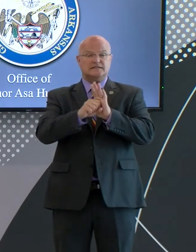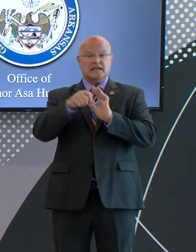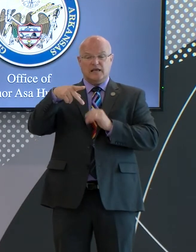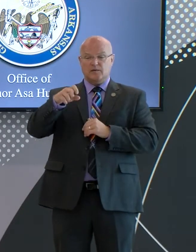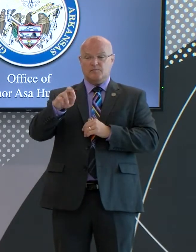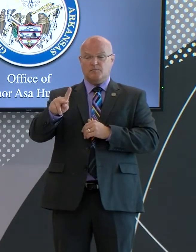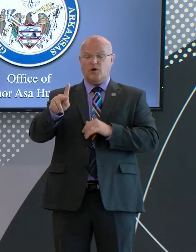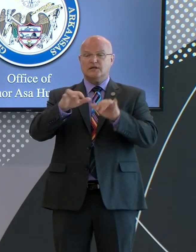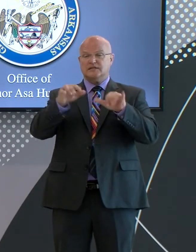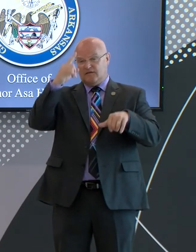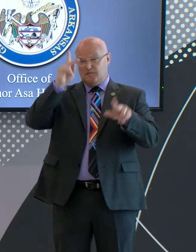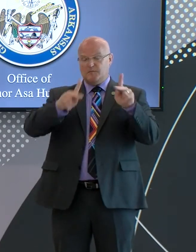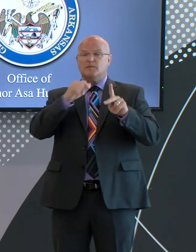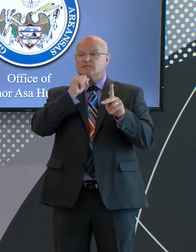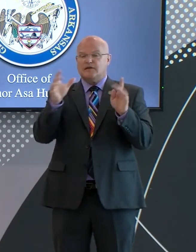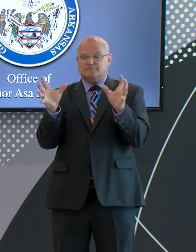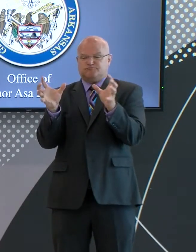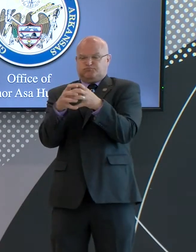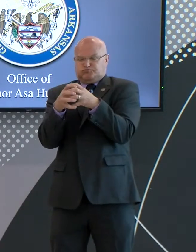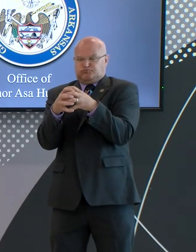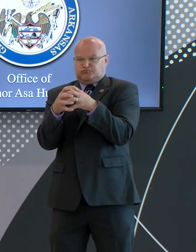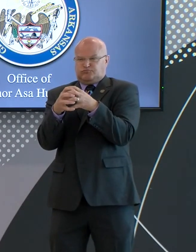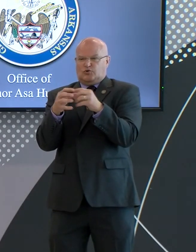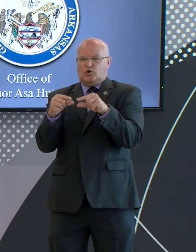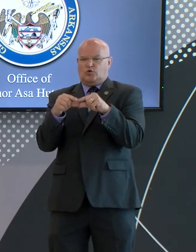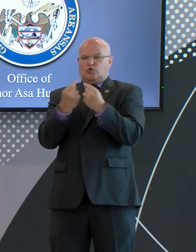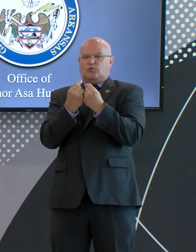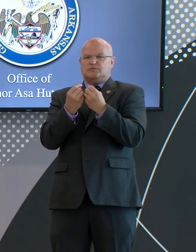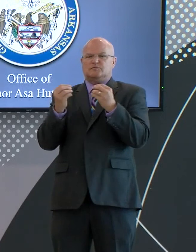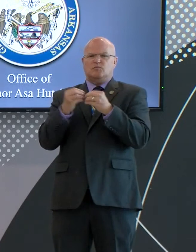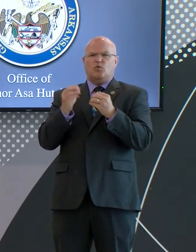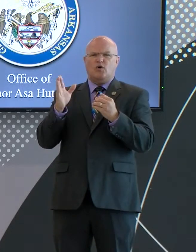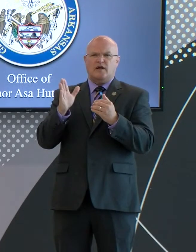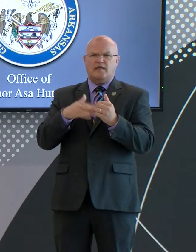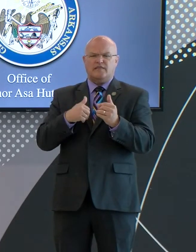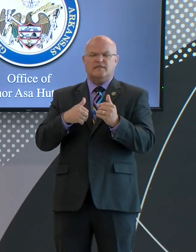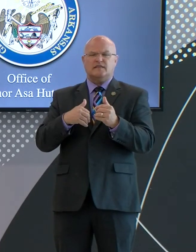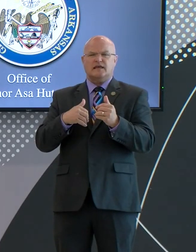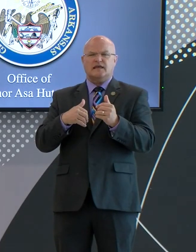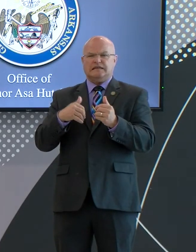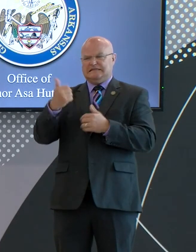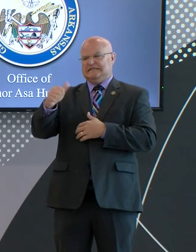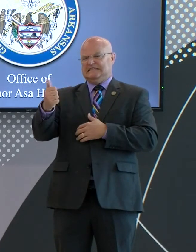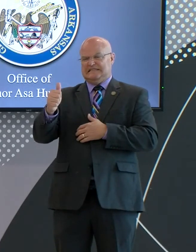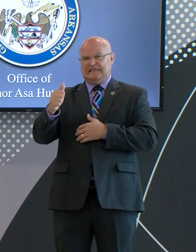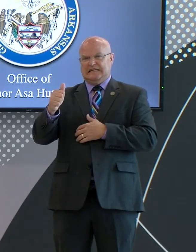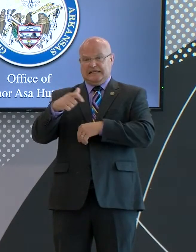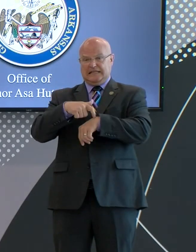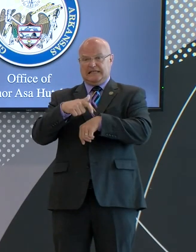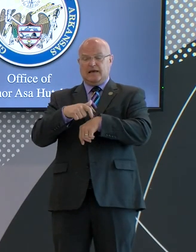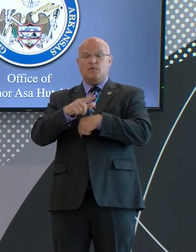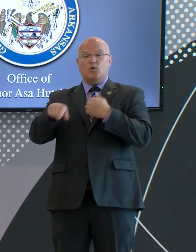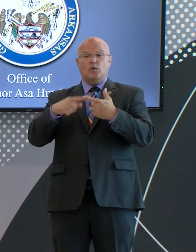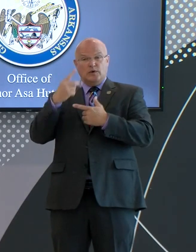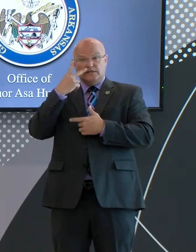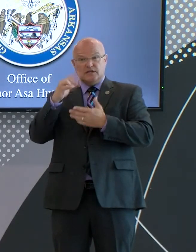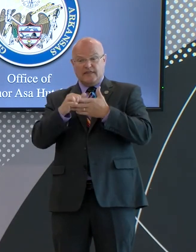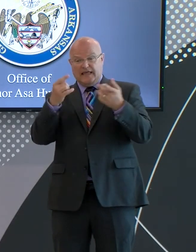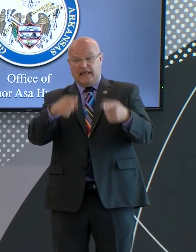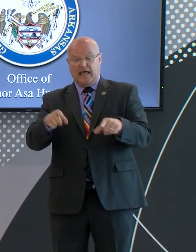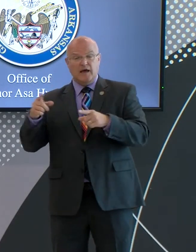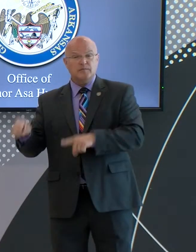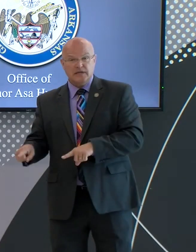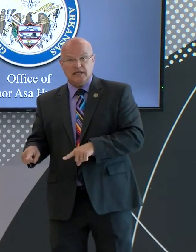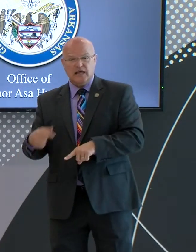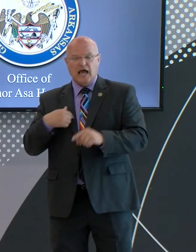systems for people not to congregate in groups greater than 10 at the time. And when we saw that